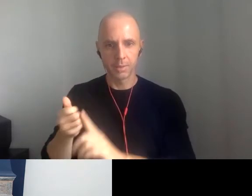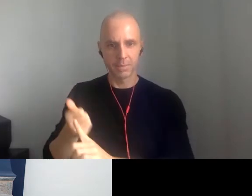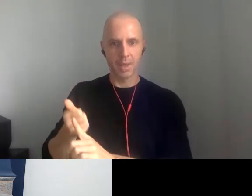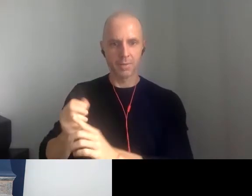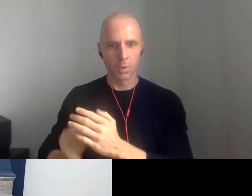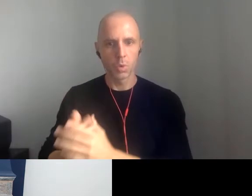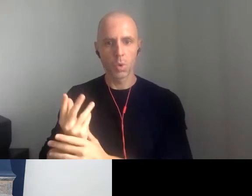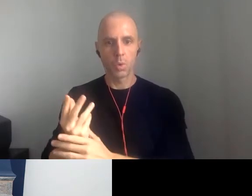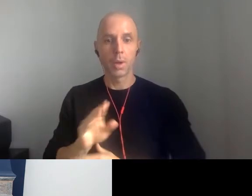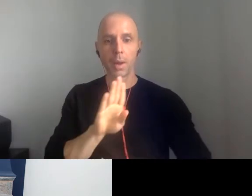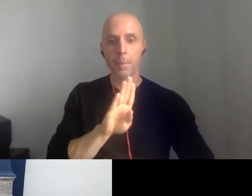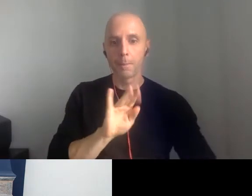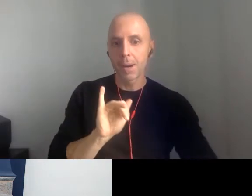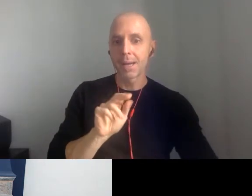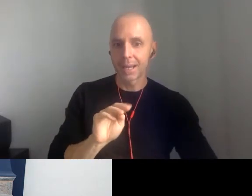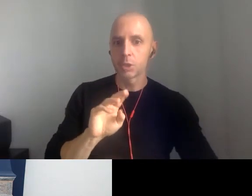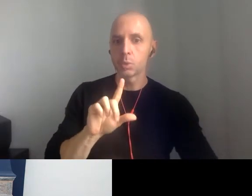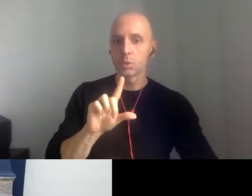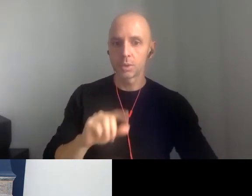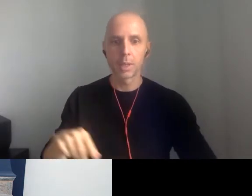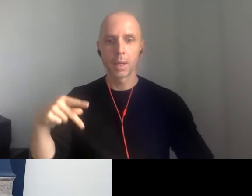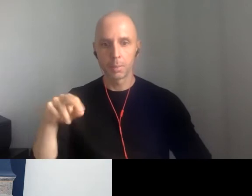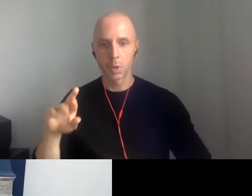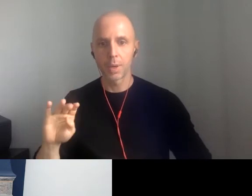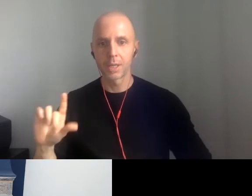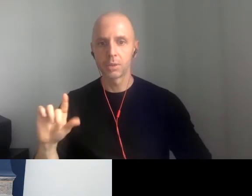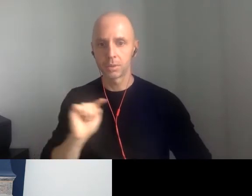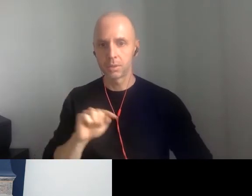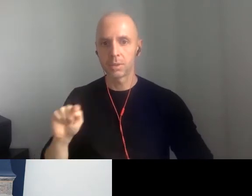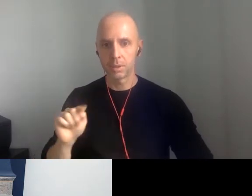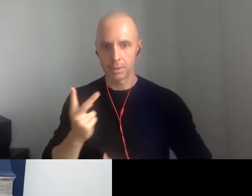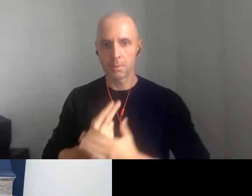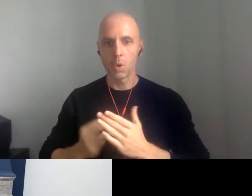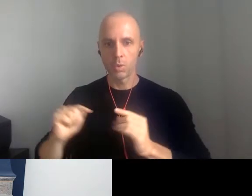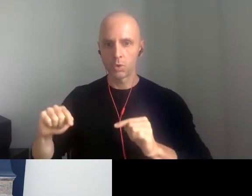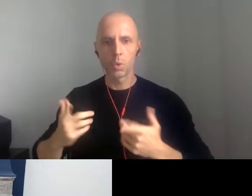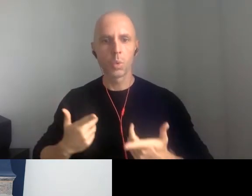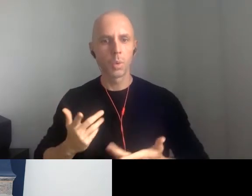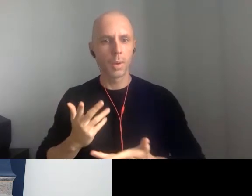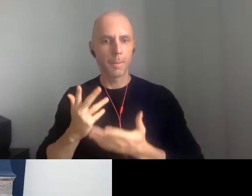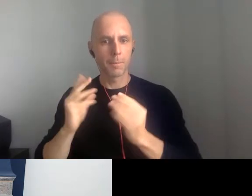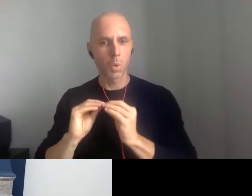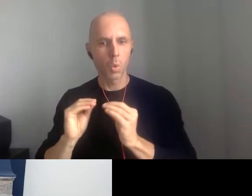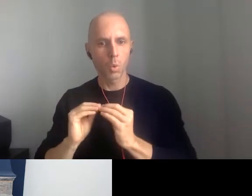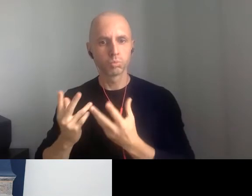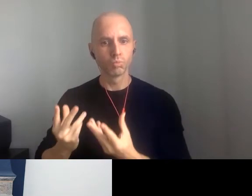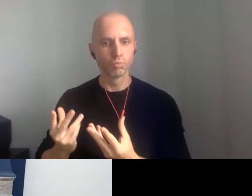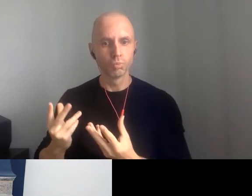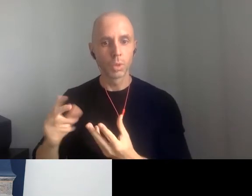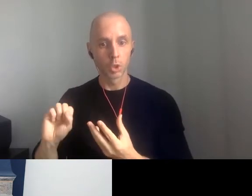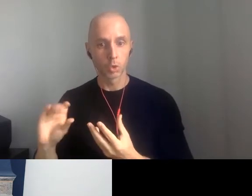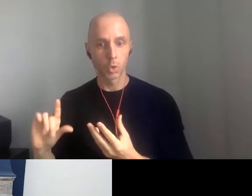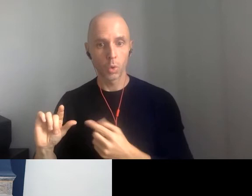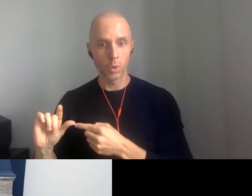and biennials to give it a longer season of interest, as well as it being kinder to the soil and wildlife too. Here you can see in